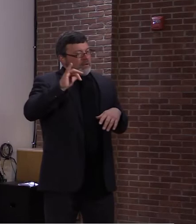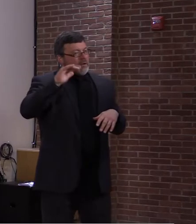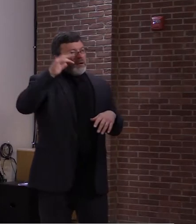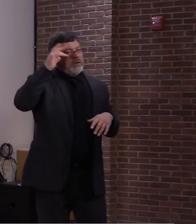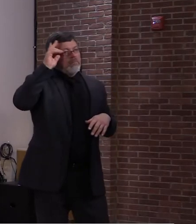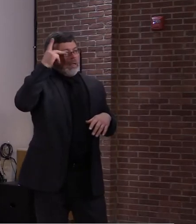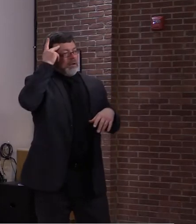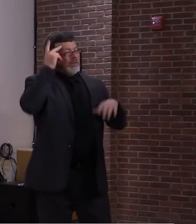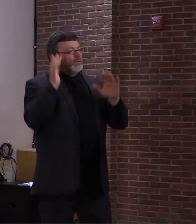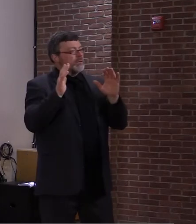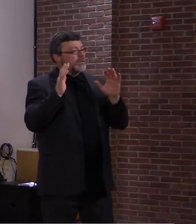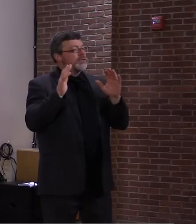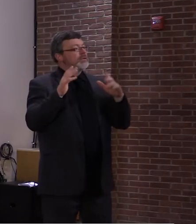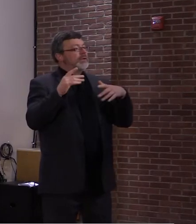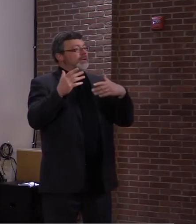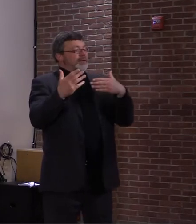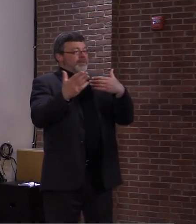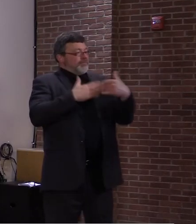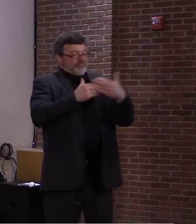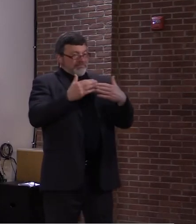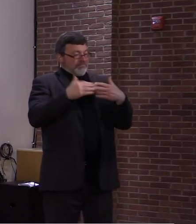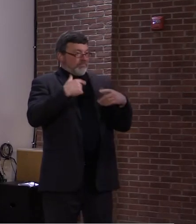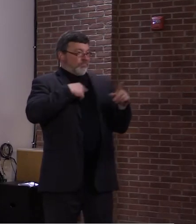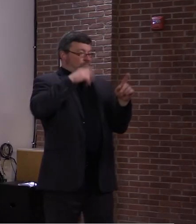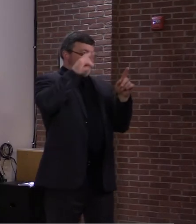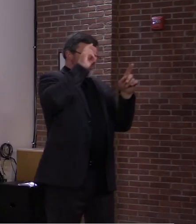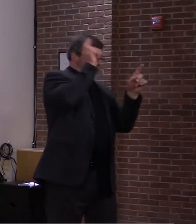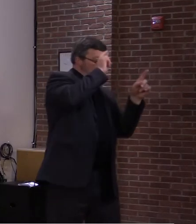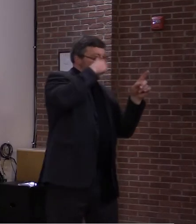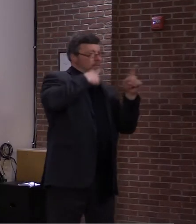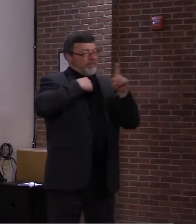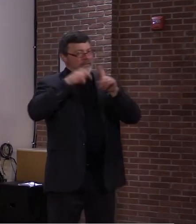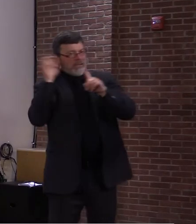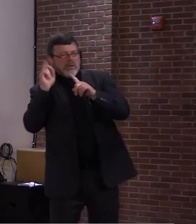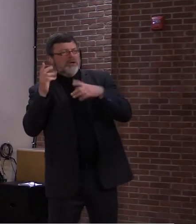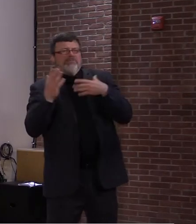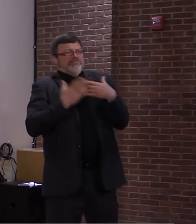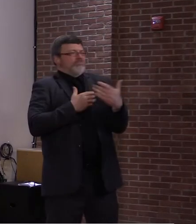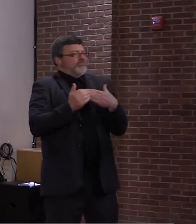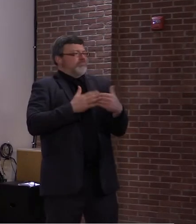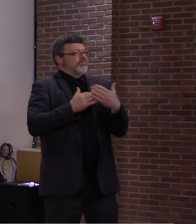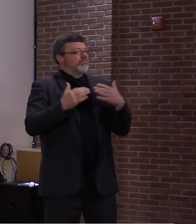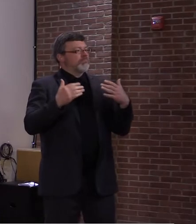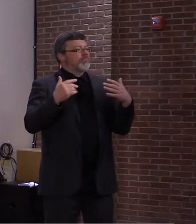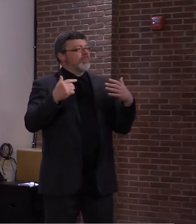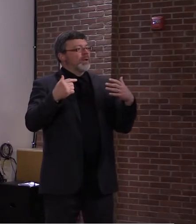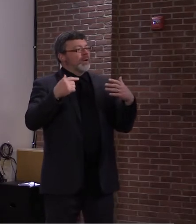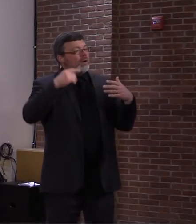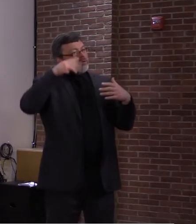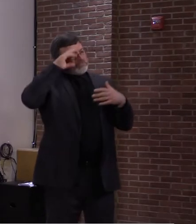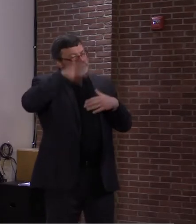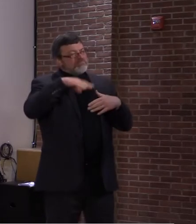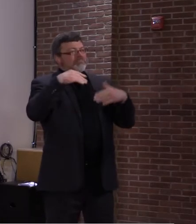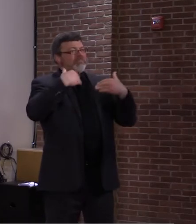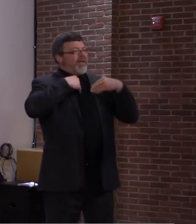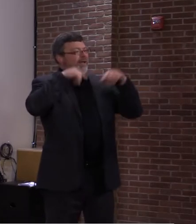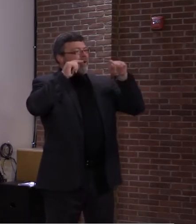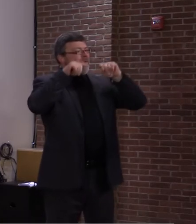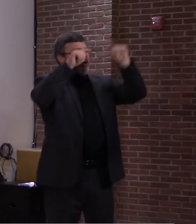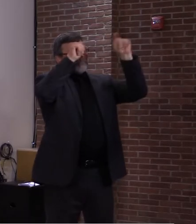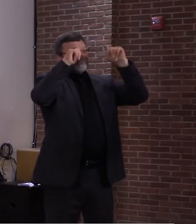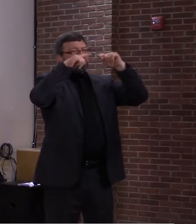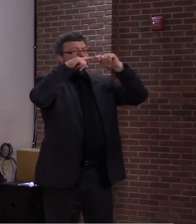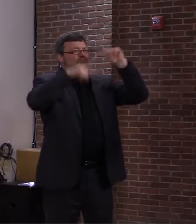of the party, whether it's Democrats or Republicans. And when you look at the Northeast in